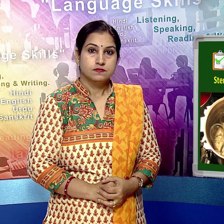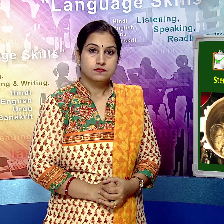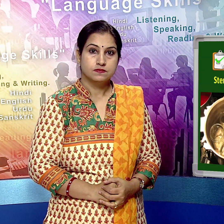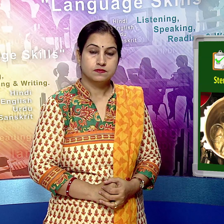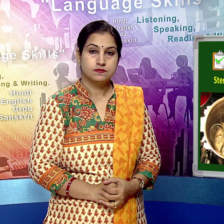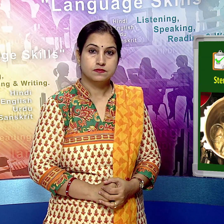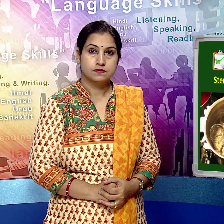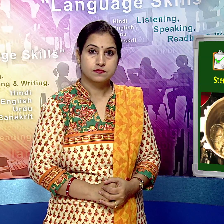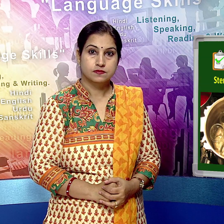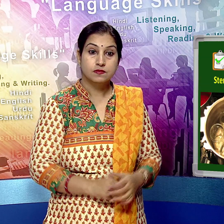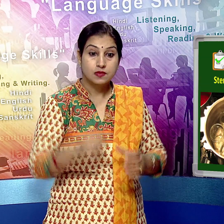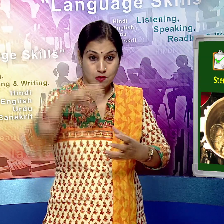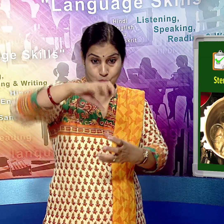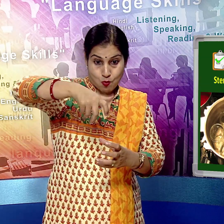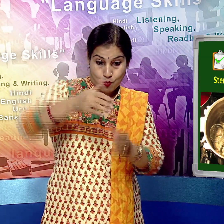Sterilization of bottles